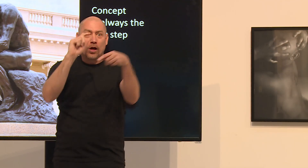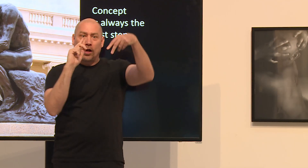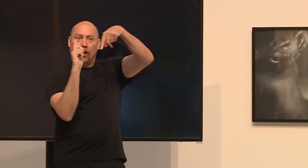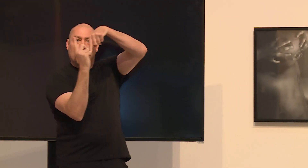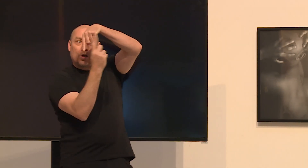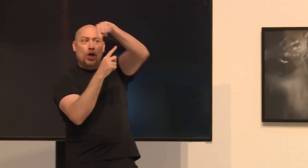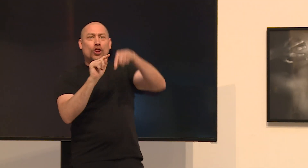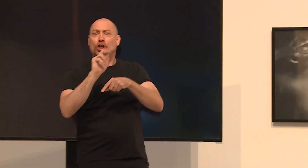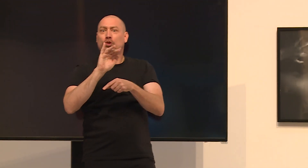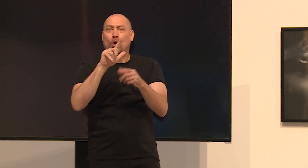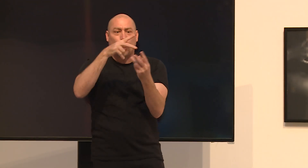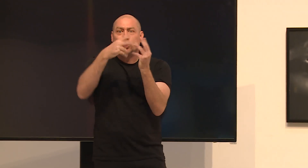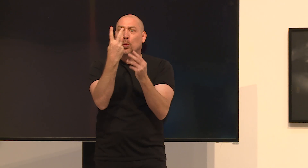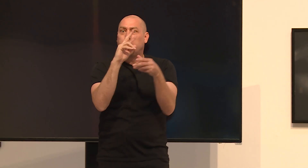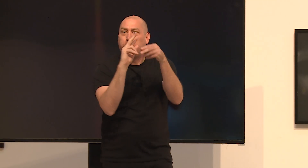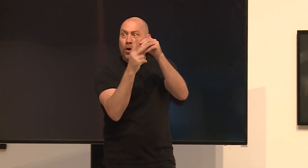a 360-degree